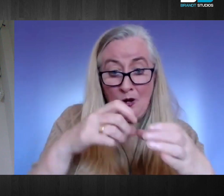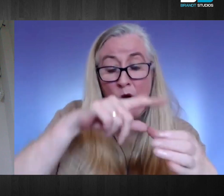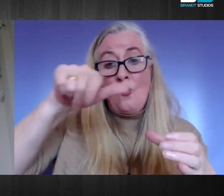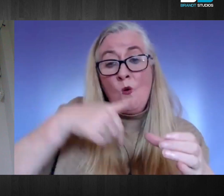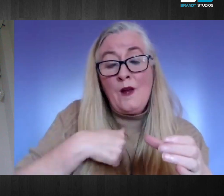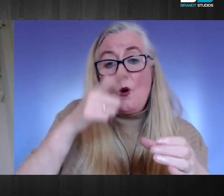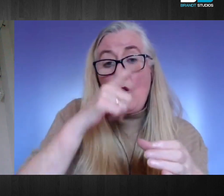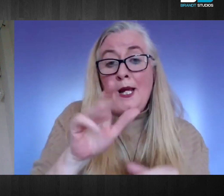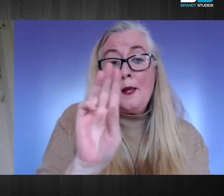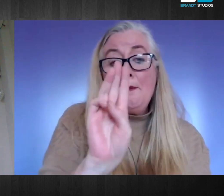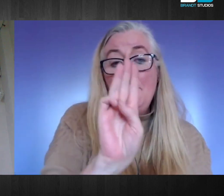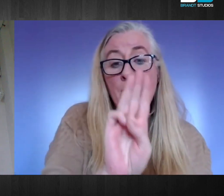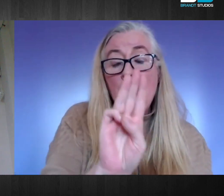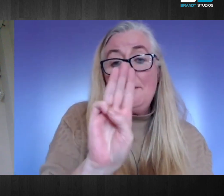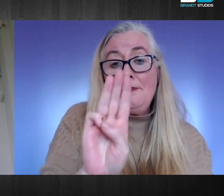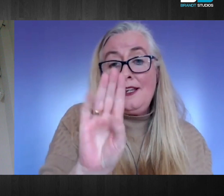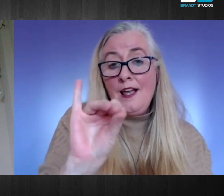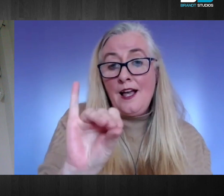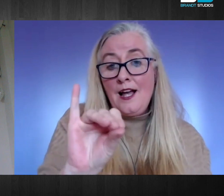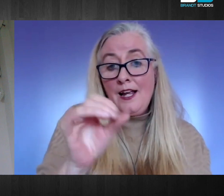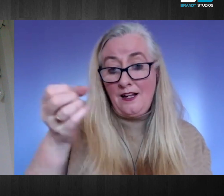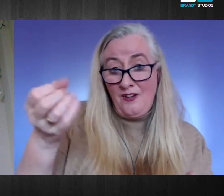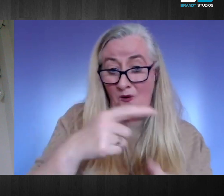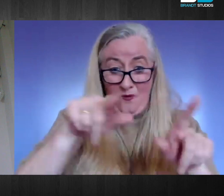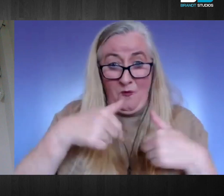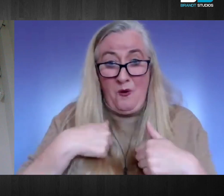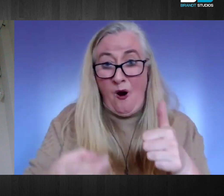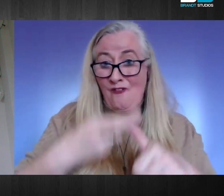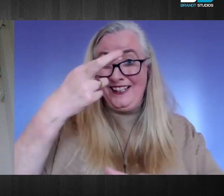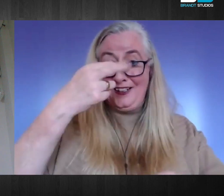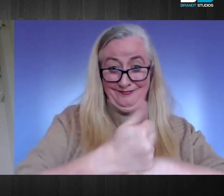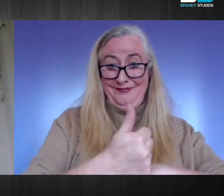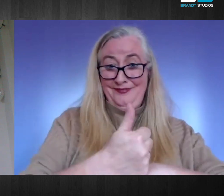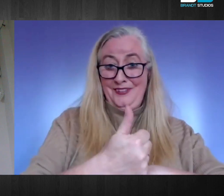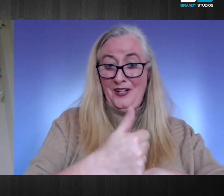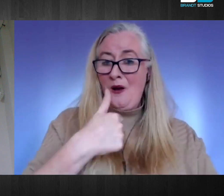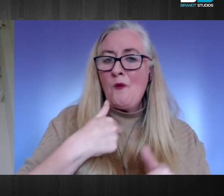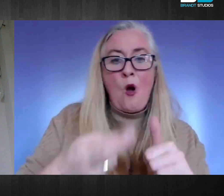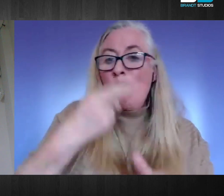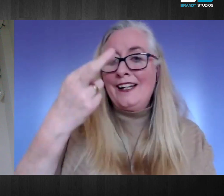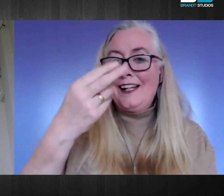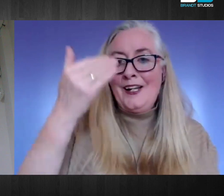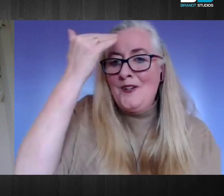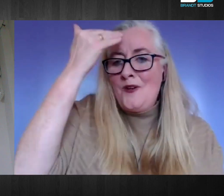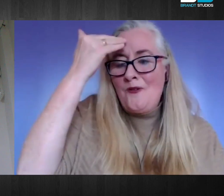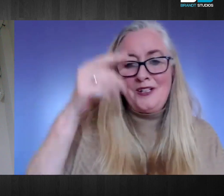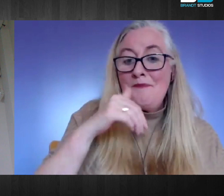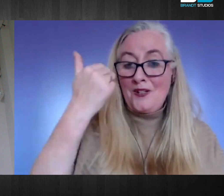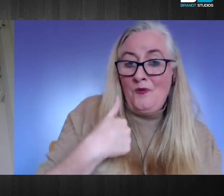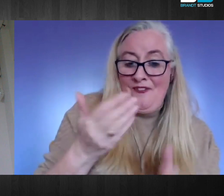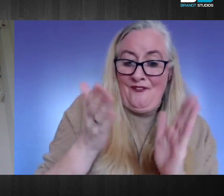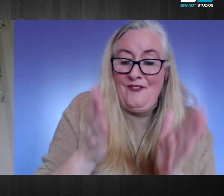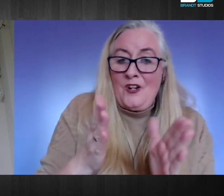PPI contributors were already there, we were already in place, and we were already known to them because we had worked with the HRB and some of the other